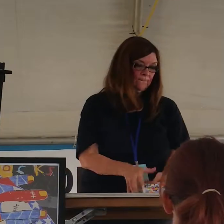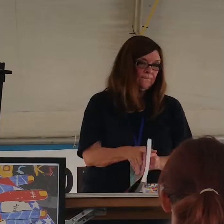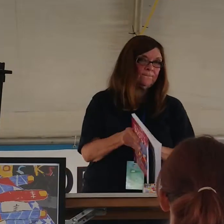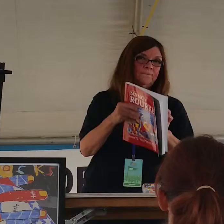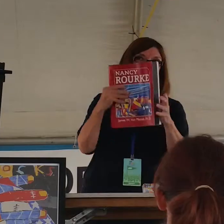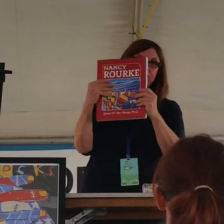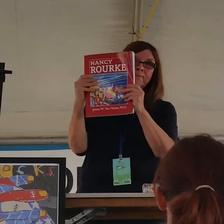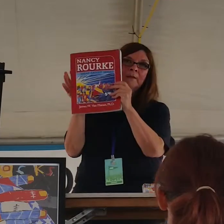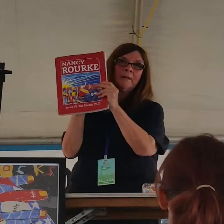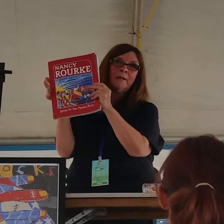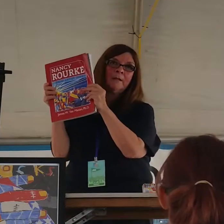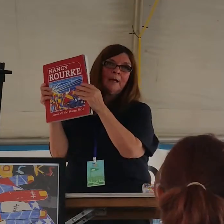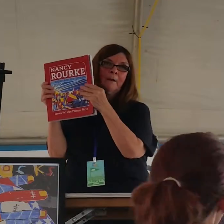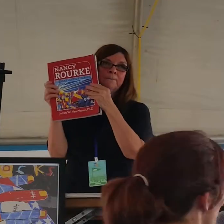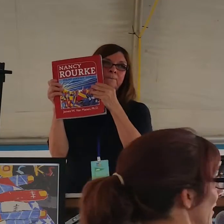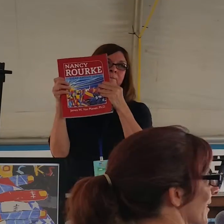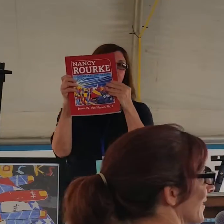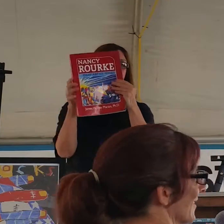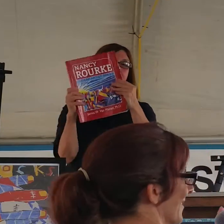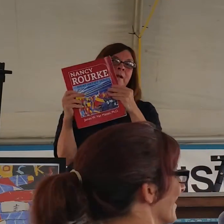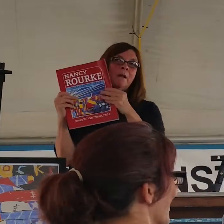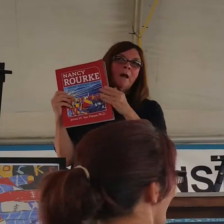art. I also have a book.